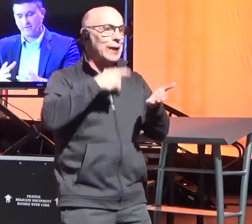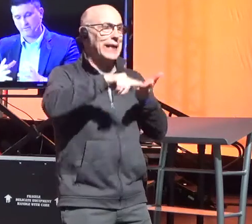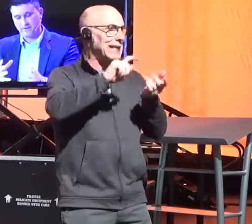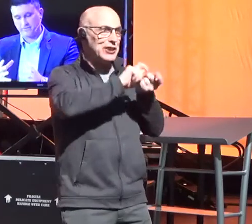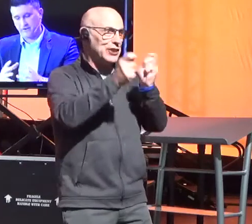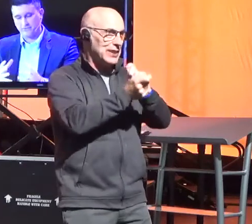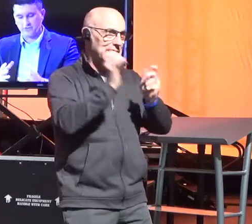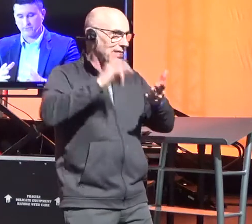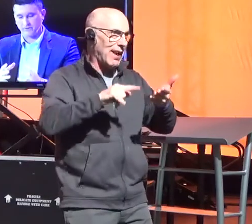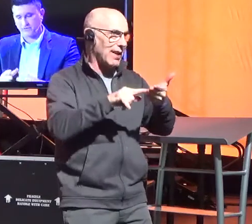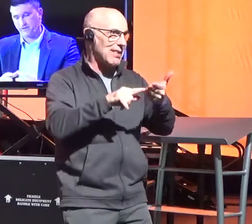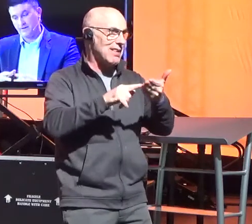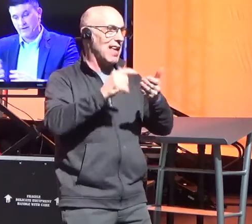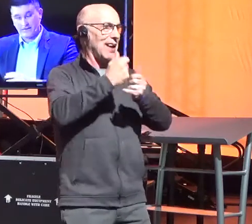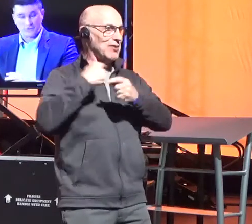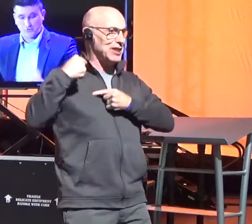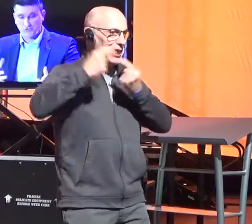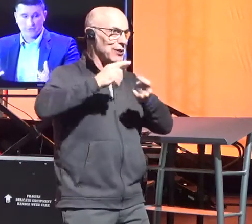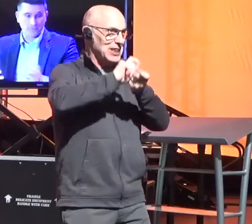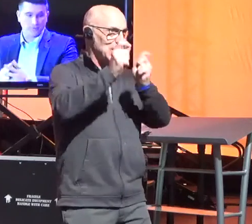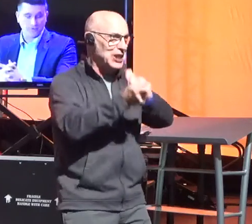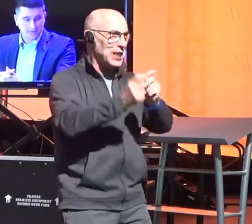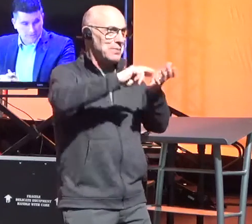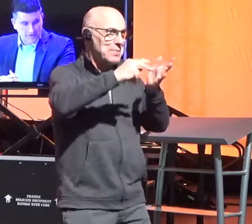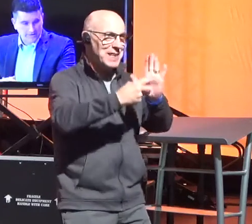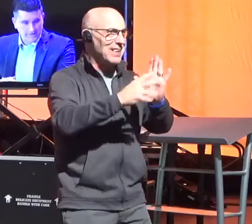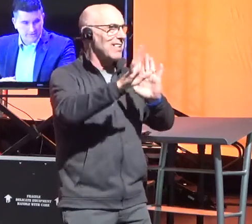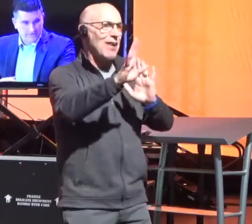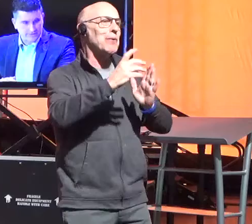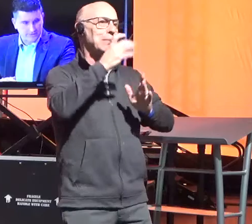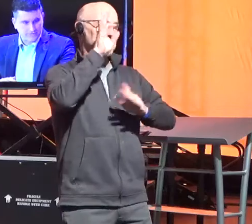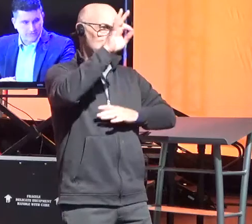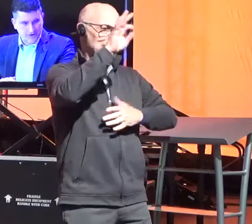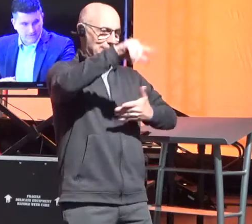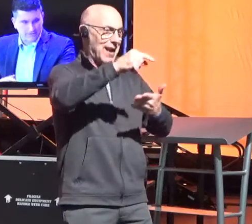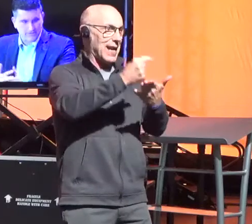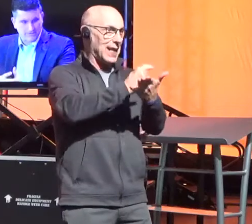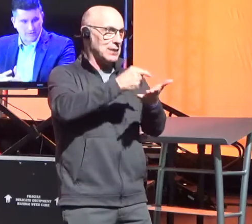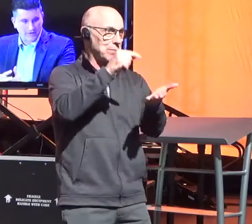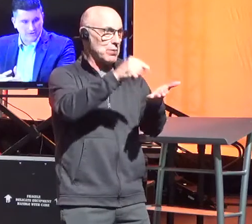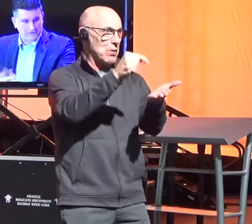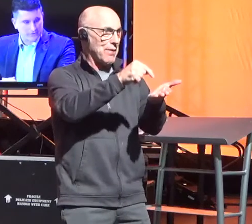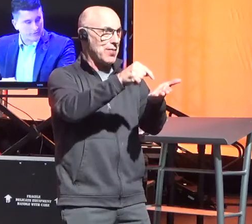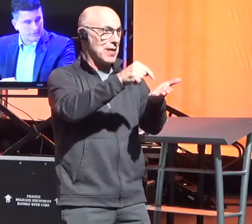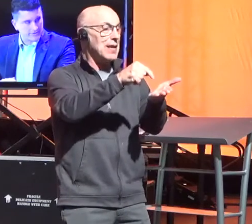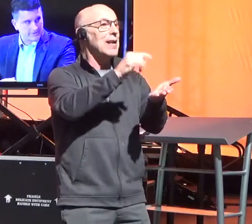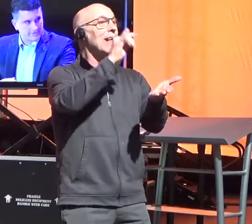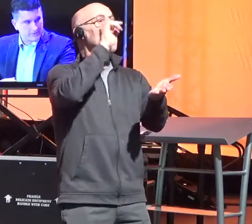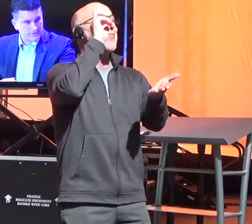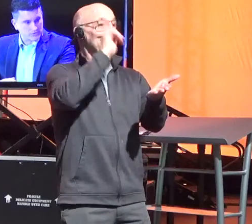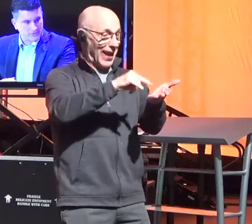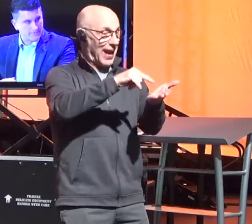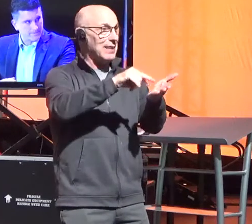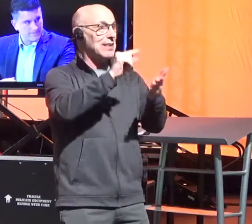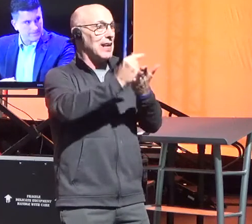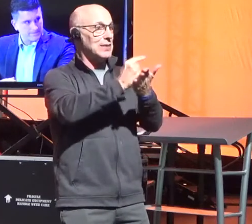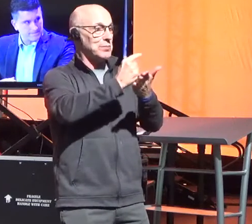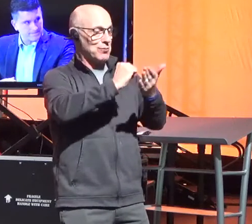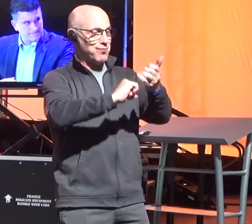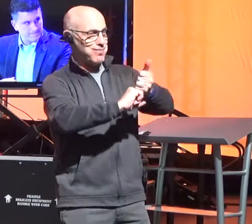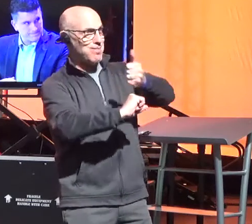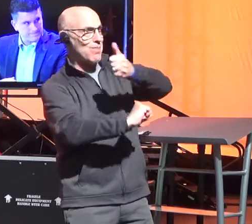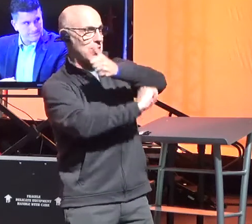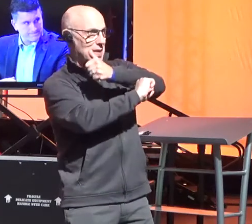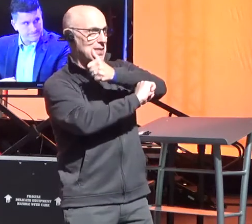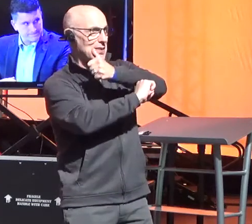every generation. And the church that then proclaims that is finally the foundation of the unity that we enjoy.